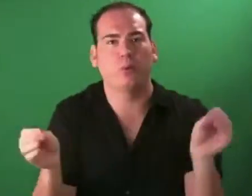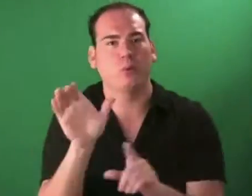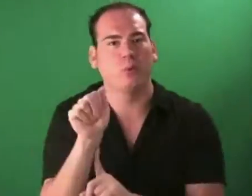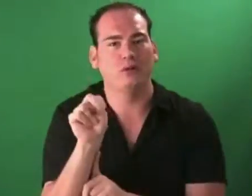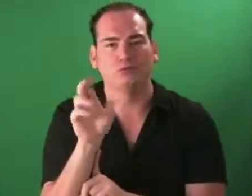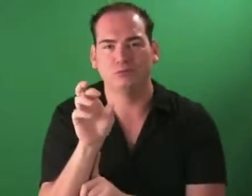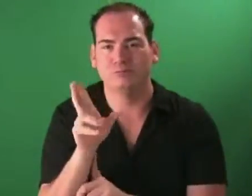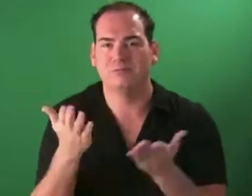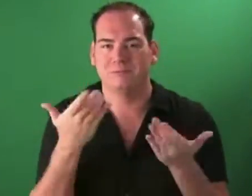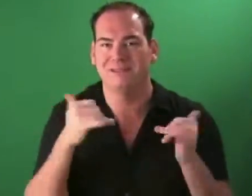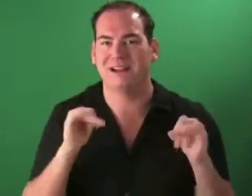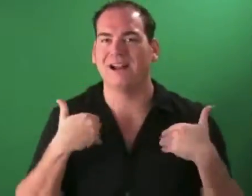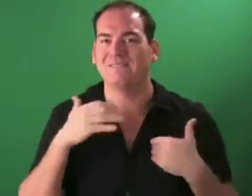well.